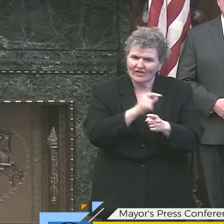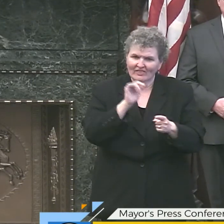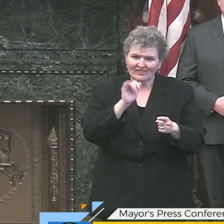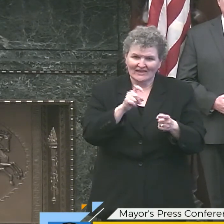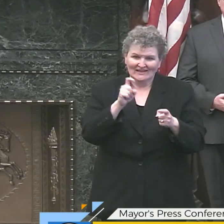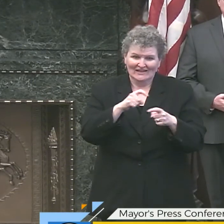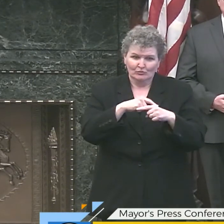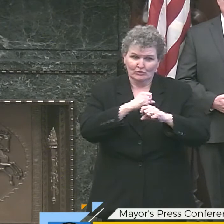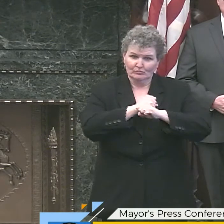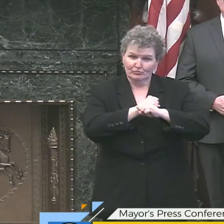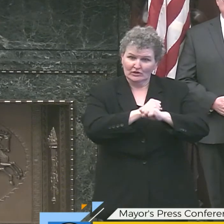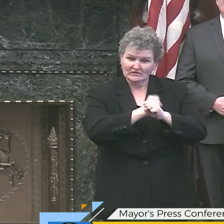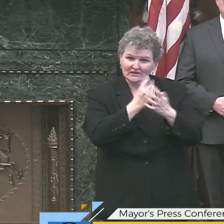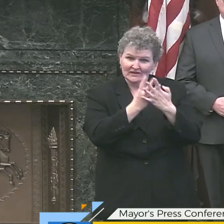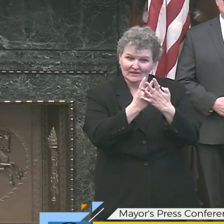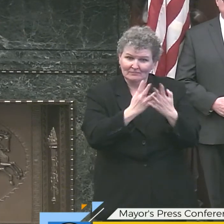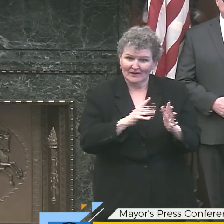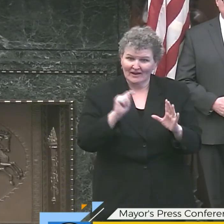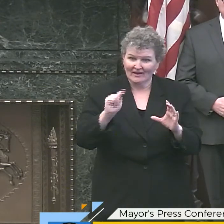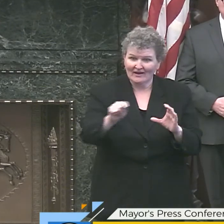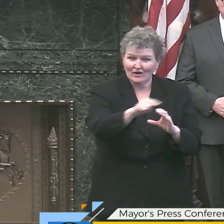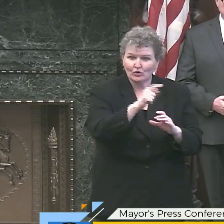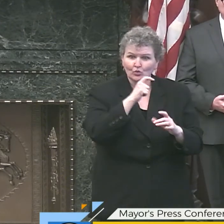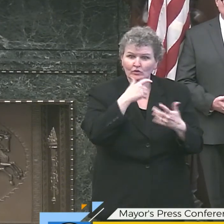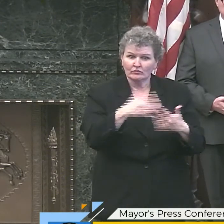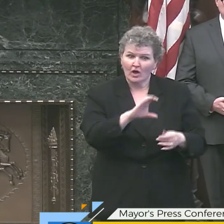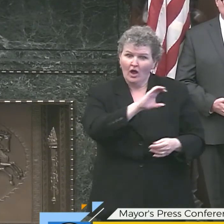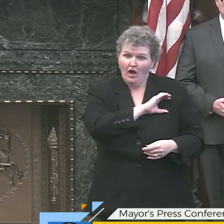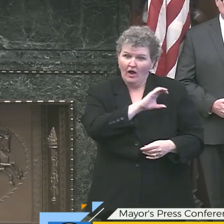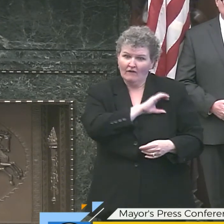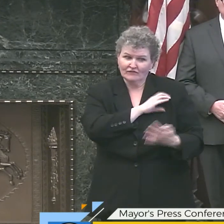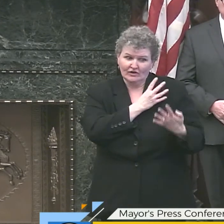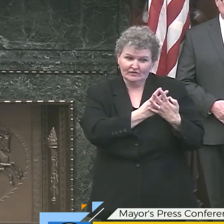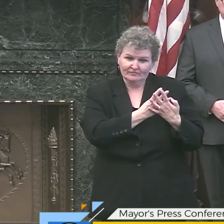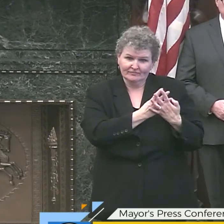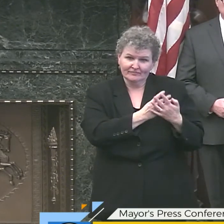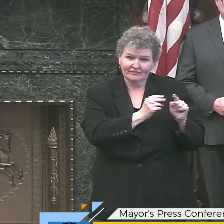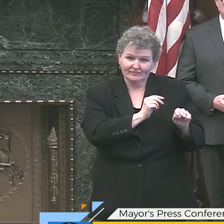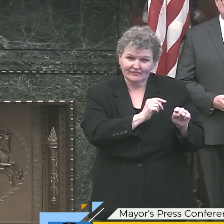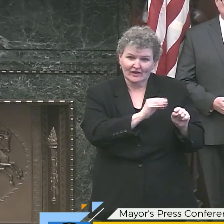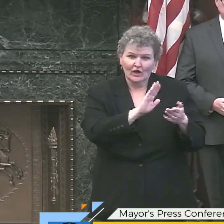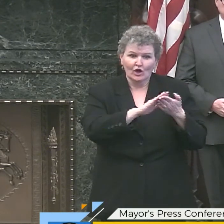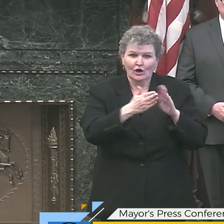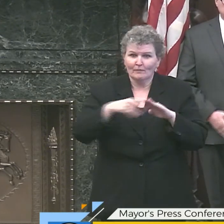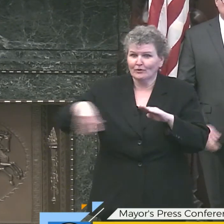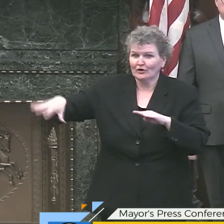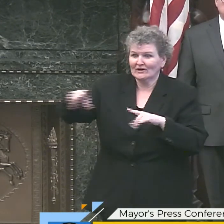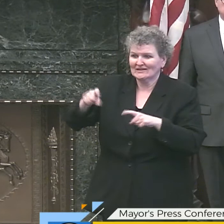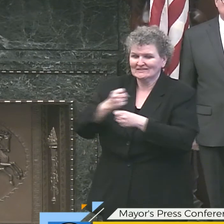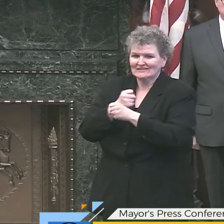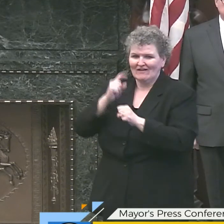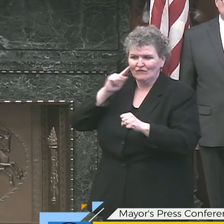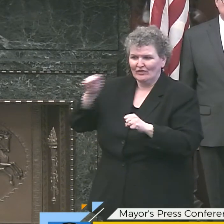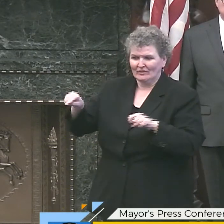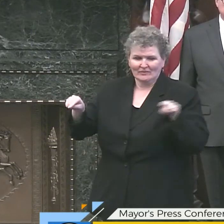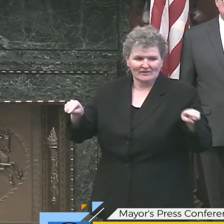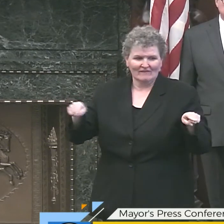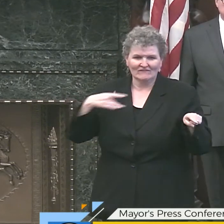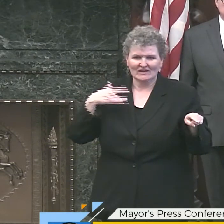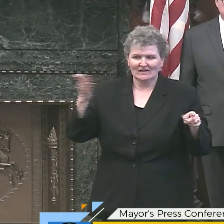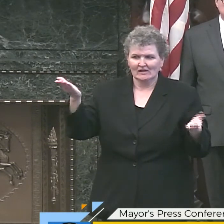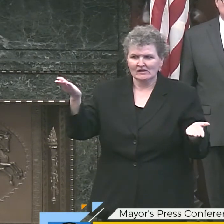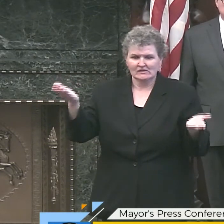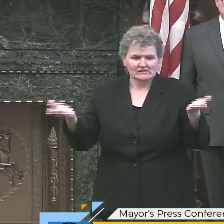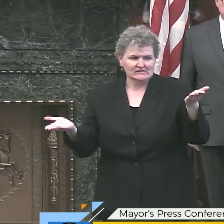to protect our inmates and our correctional officers, but also protect the needs of the community, and balance both at the same